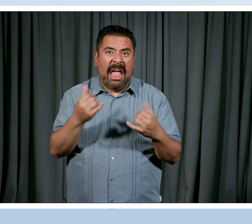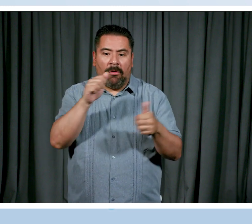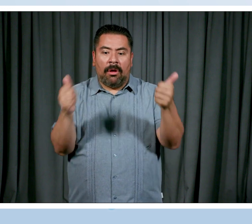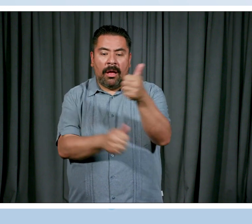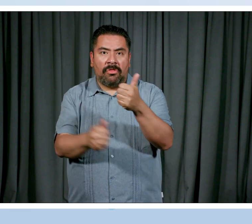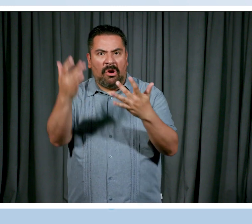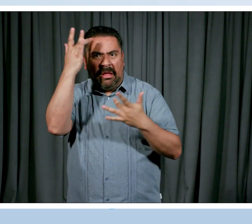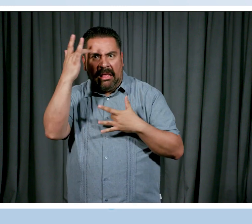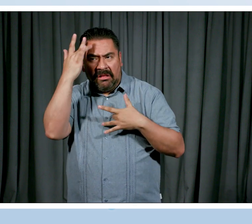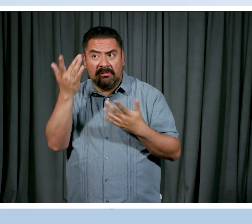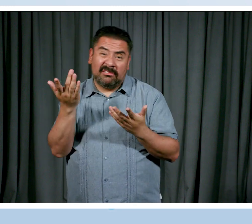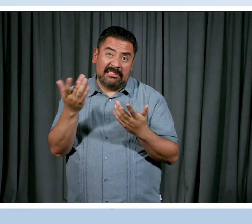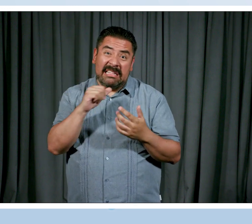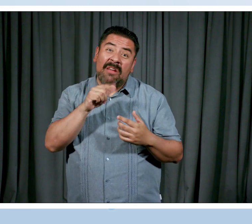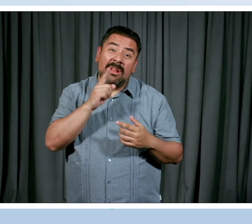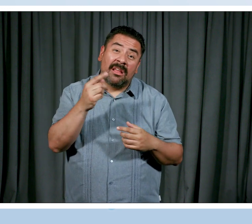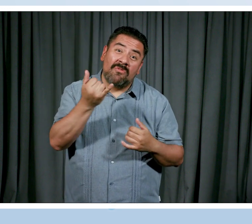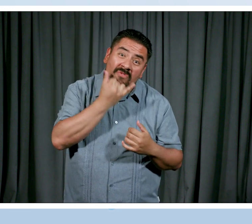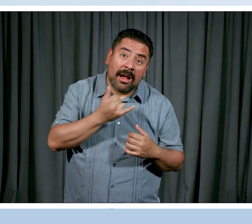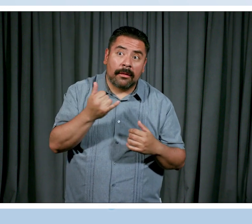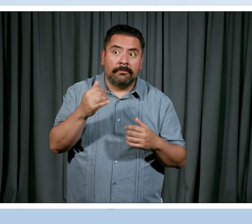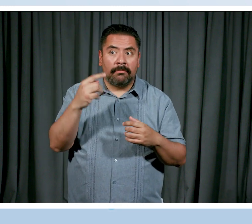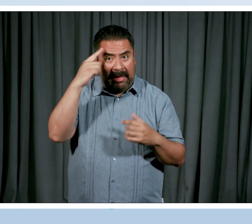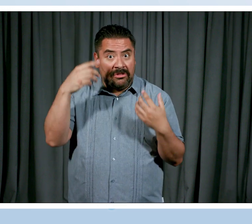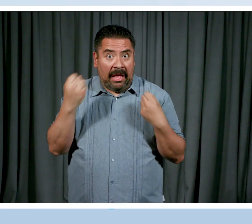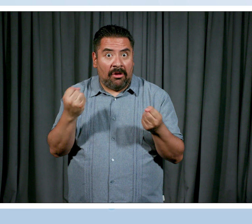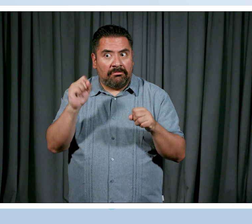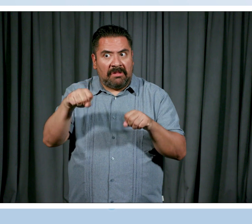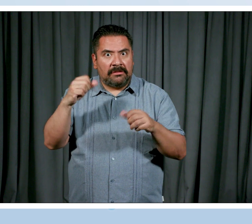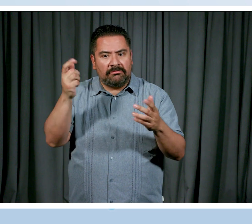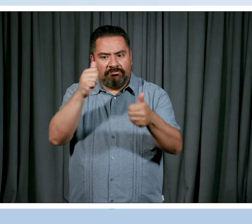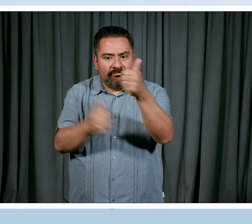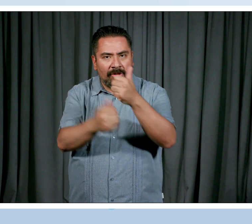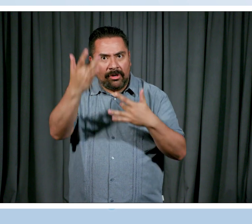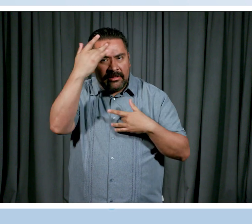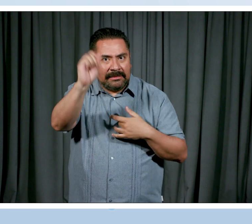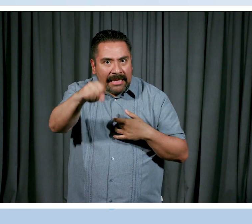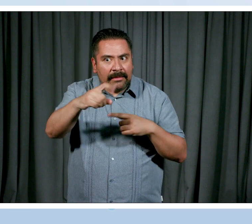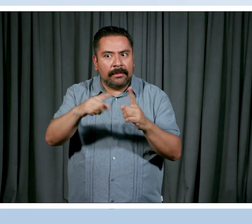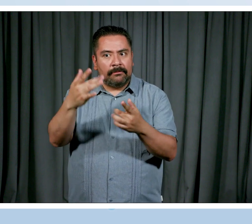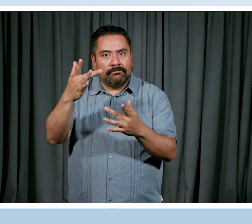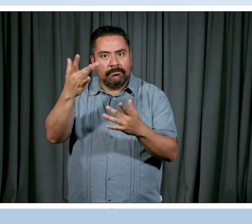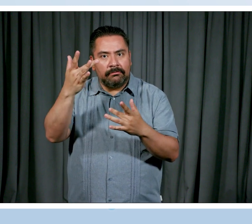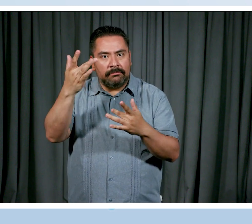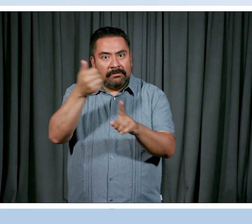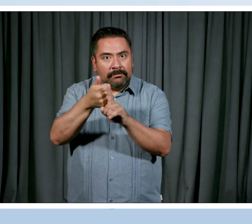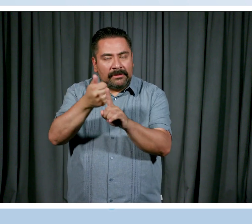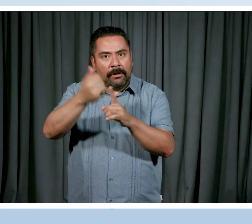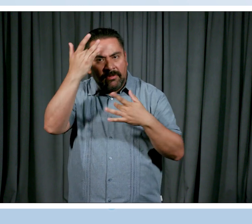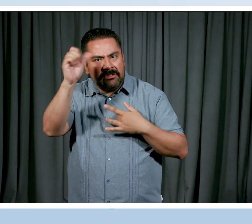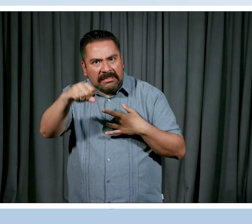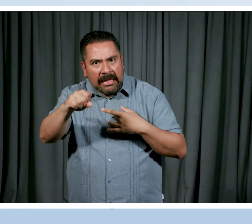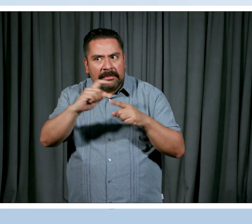a illness. Mental illness is an illness, and it impacts and needs medical intervention sometimes. But there are things that the